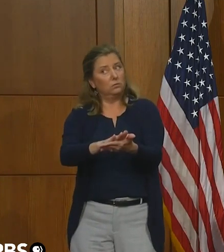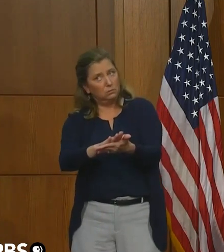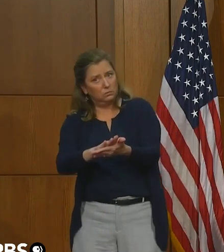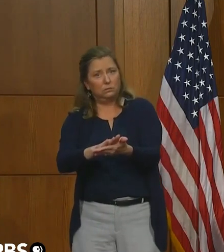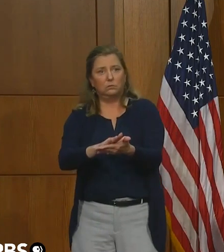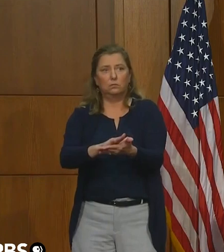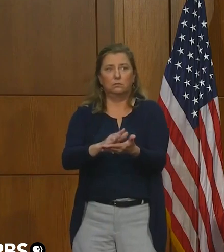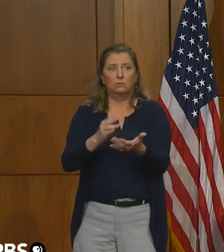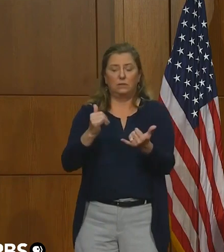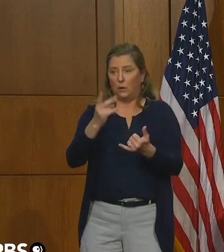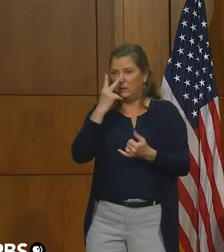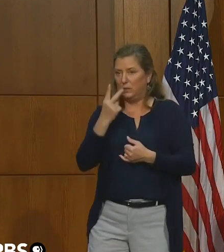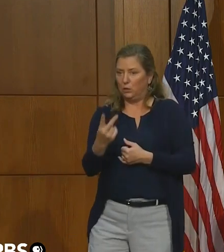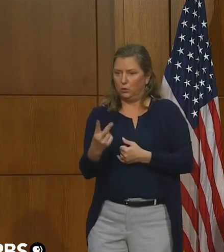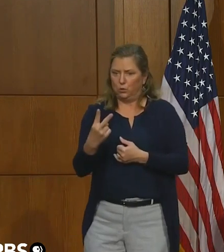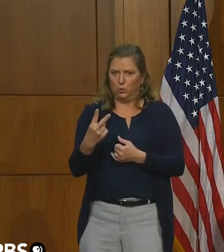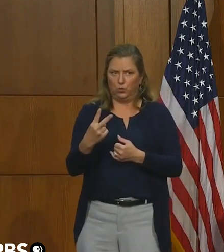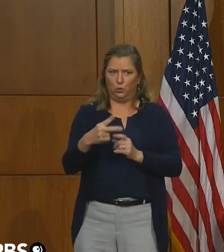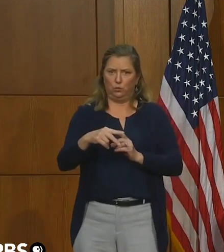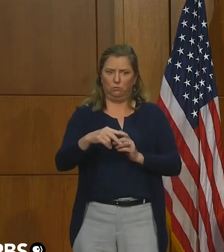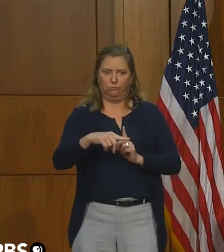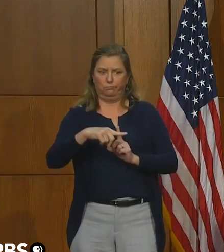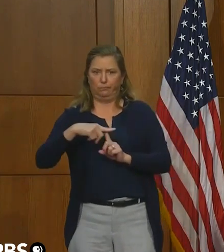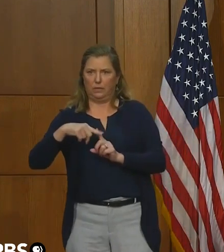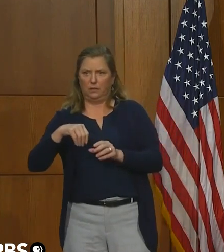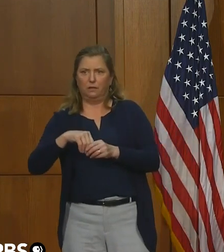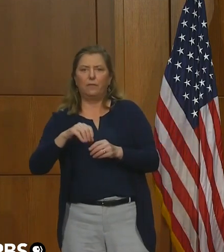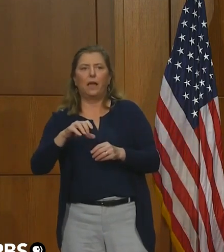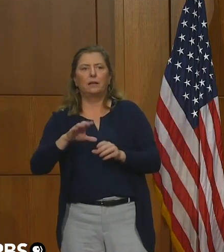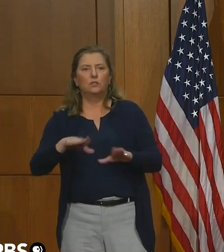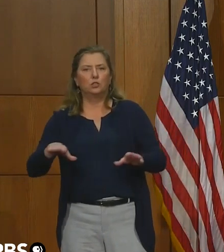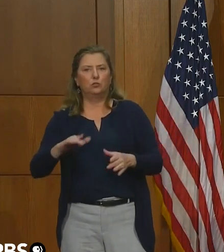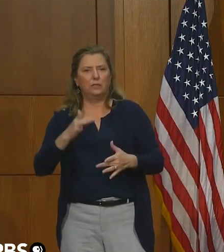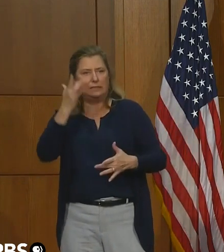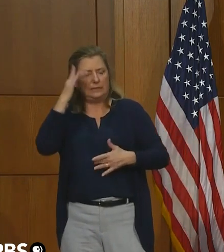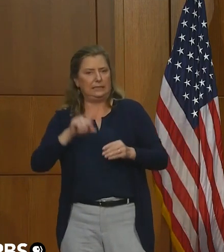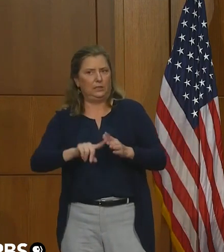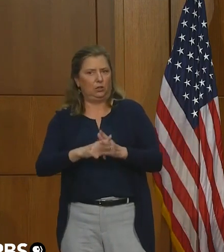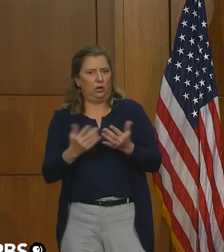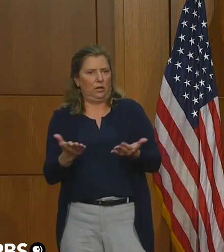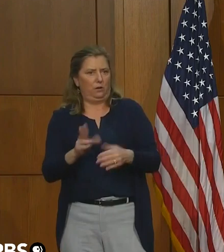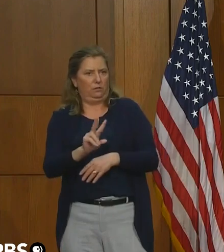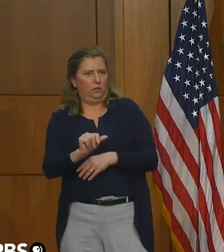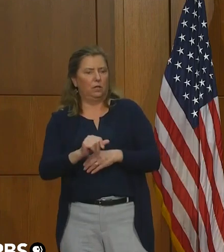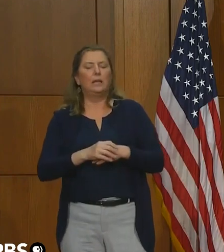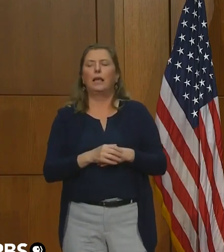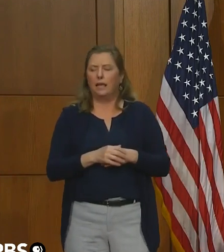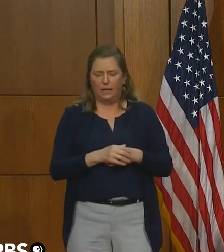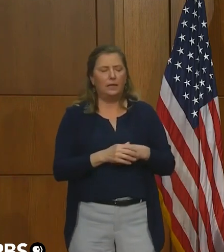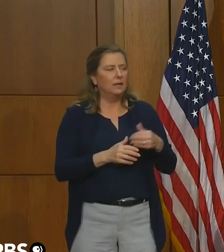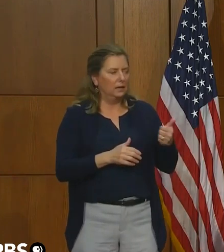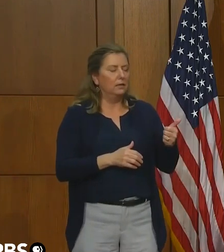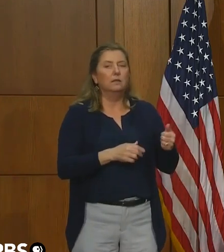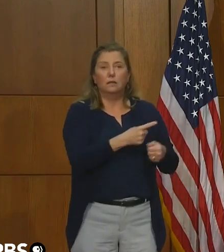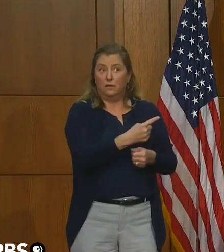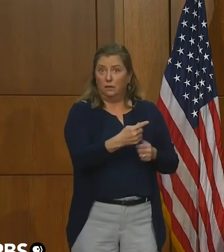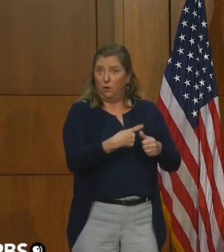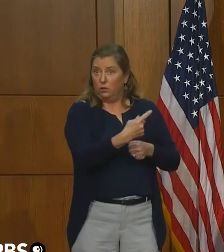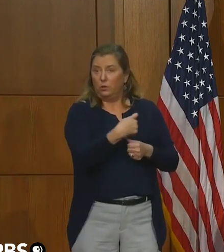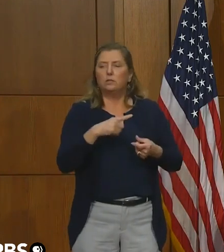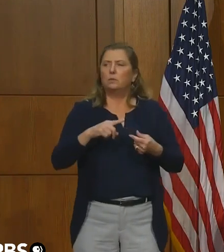we've now seen two cases of this inflammatory disease in Virginia among children? Great question. The first question Jackie asked was